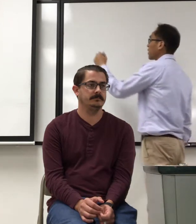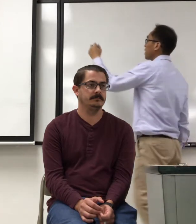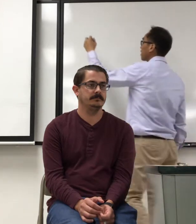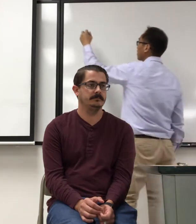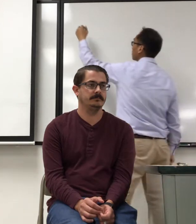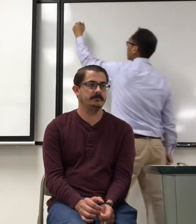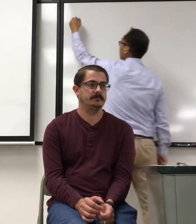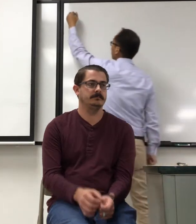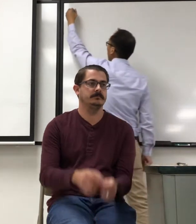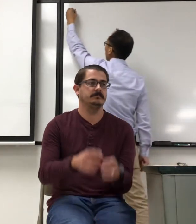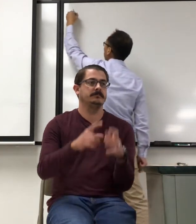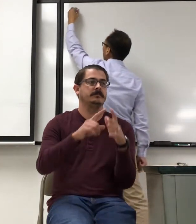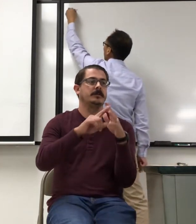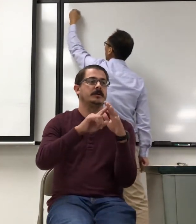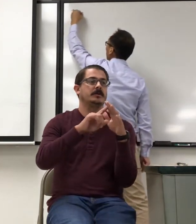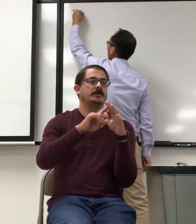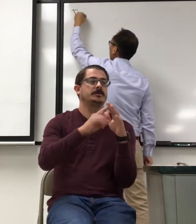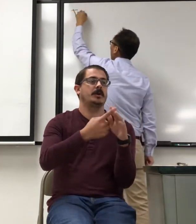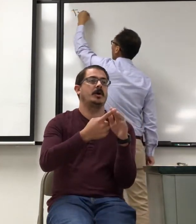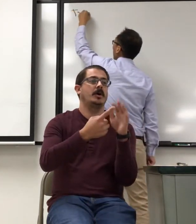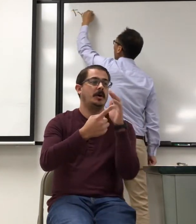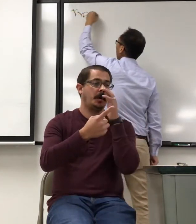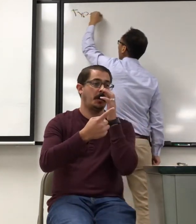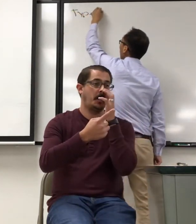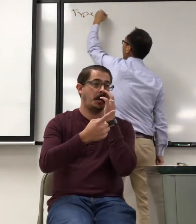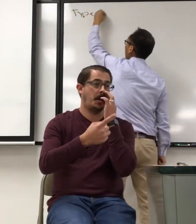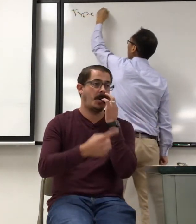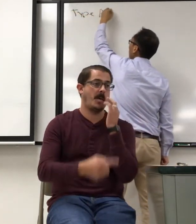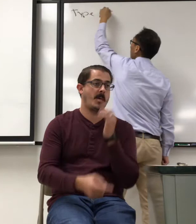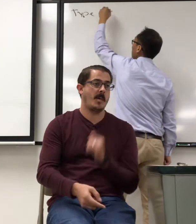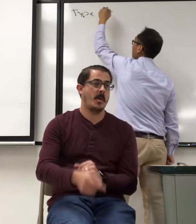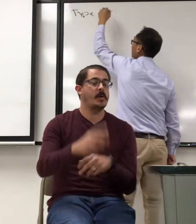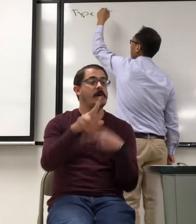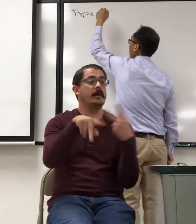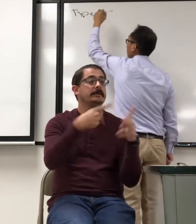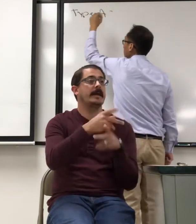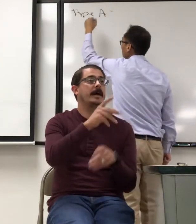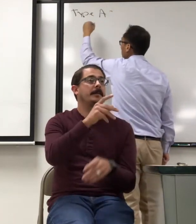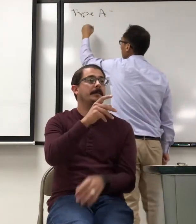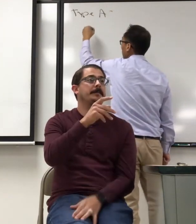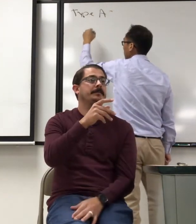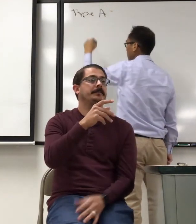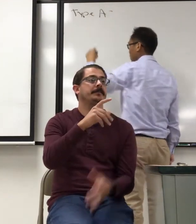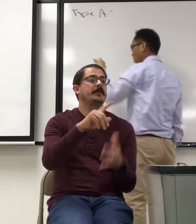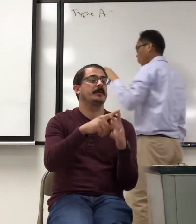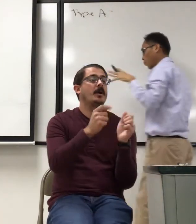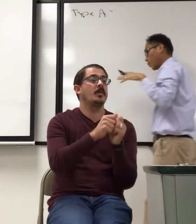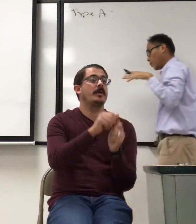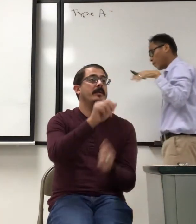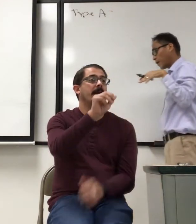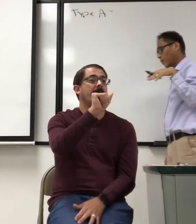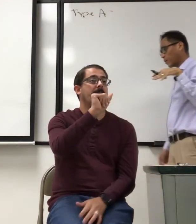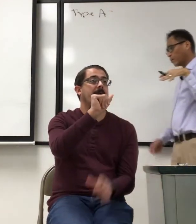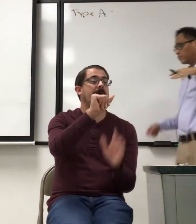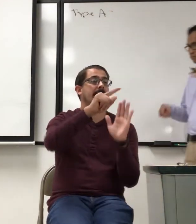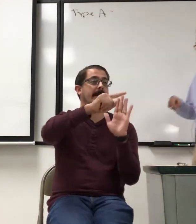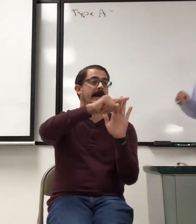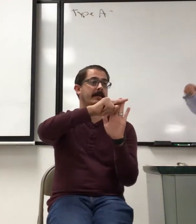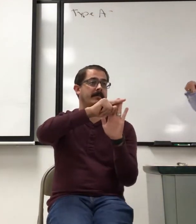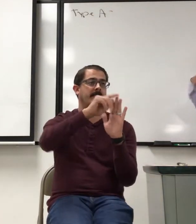Start with A negative. Type A negative. So what does that mean? Go through the thing